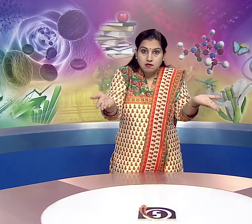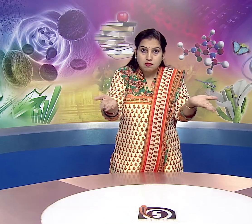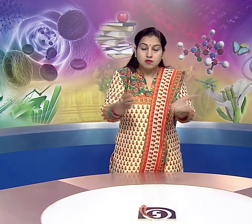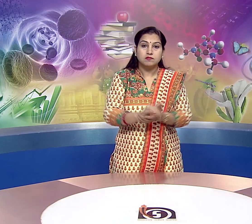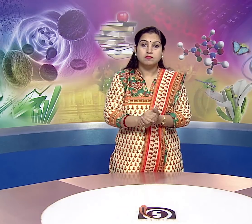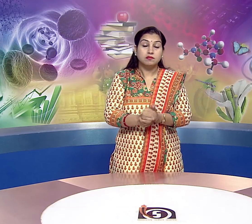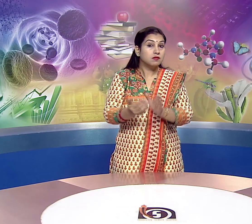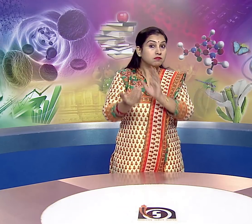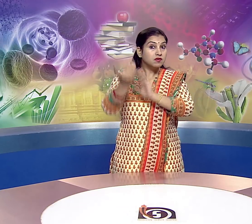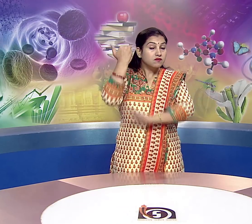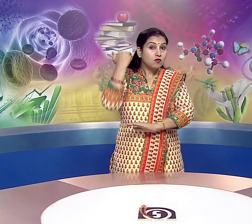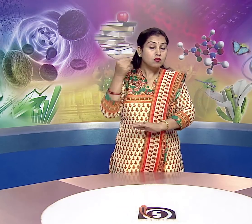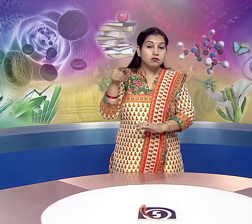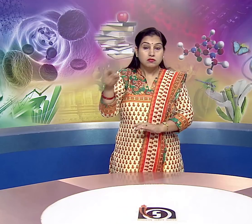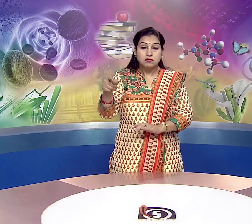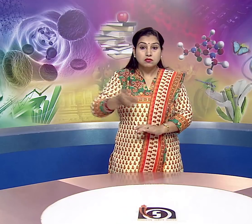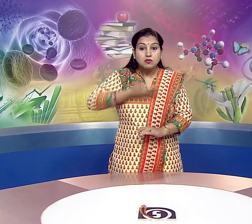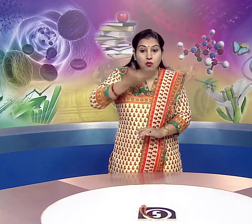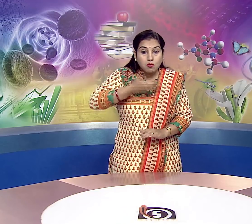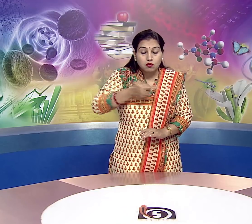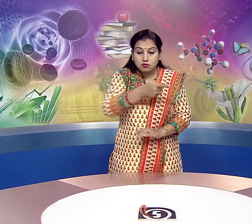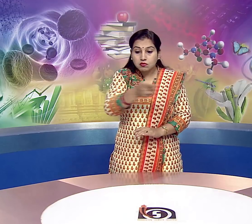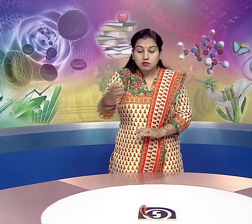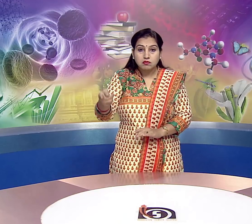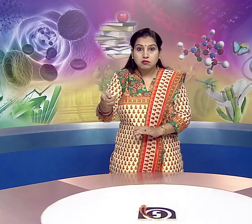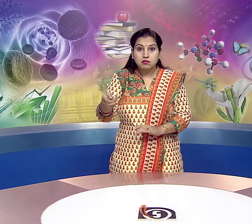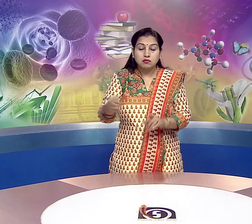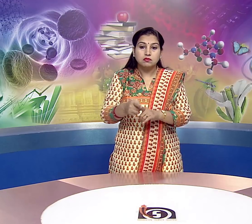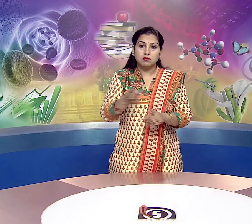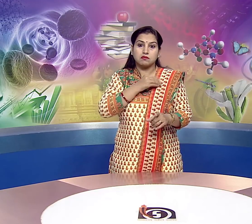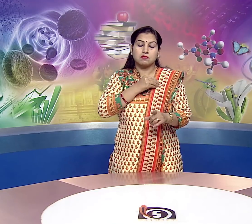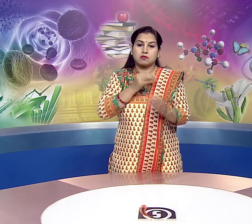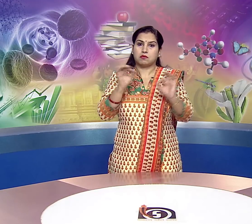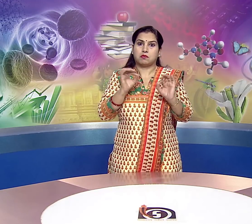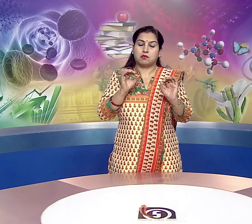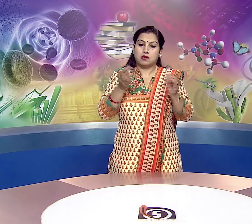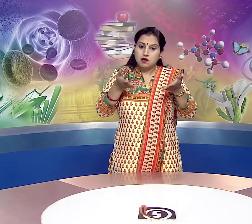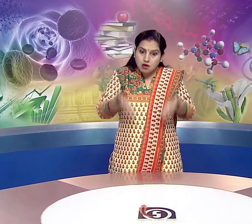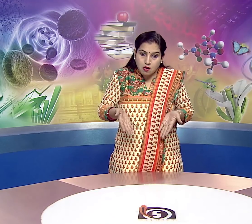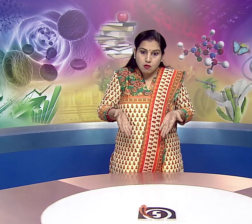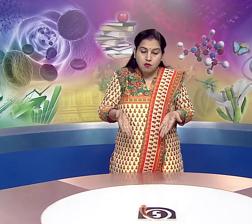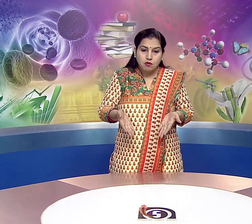who he thought were fearless were now running.